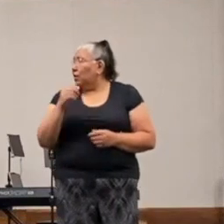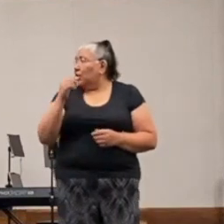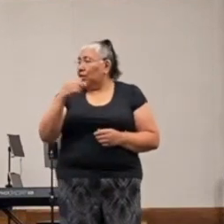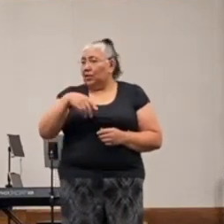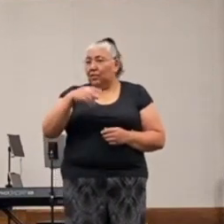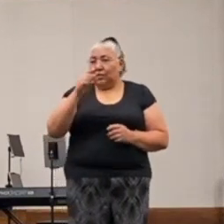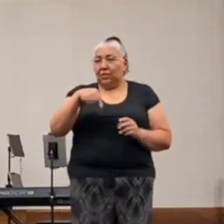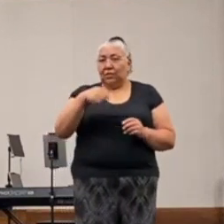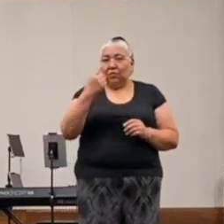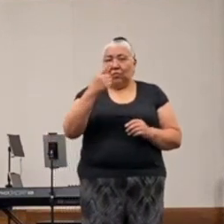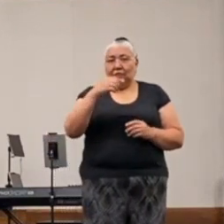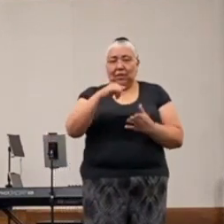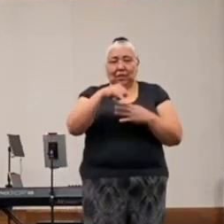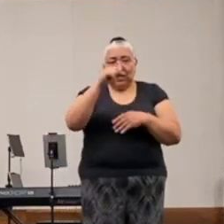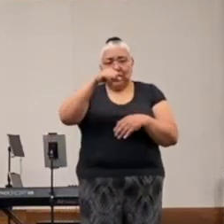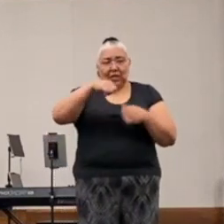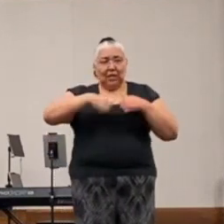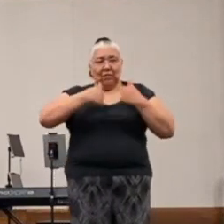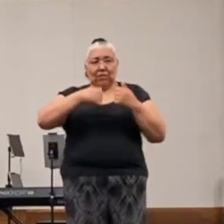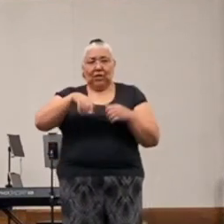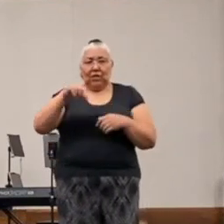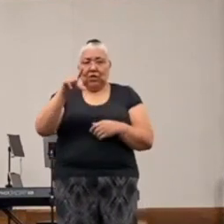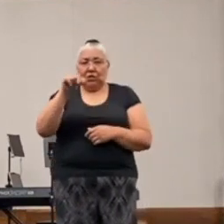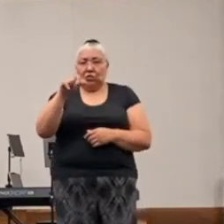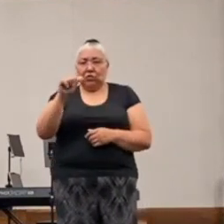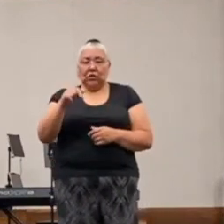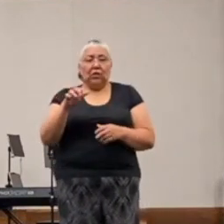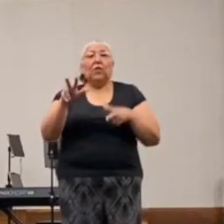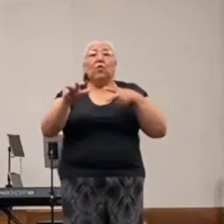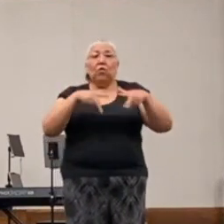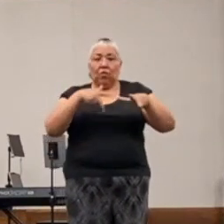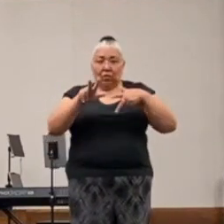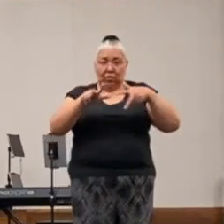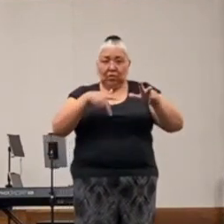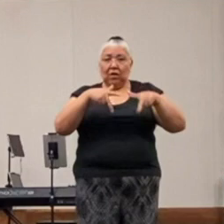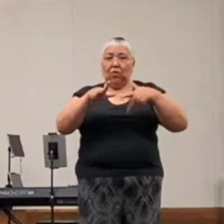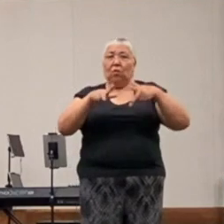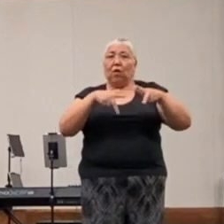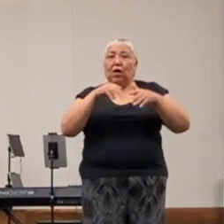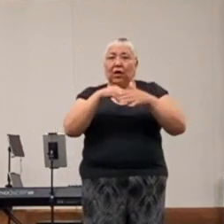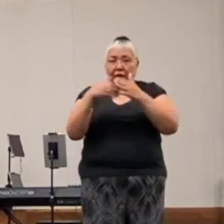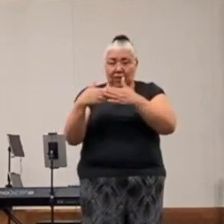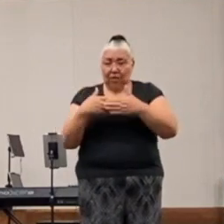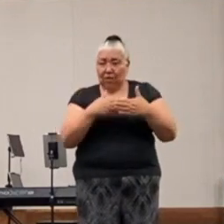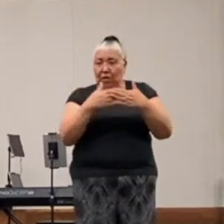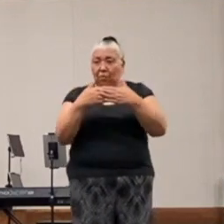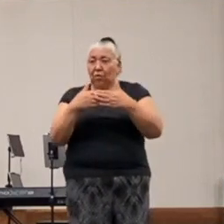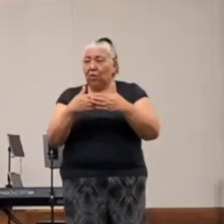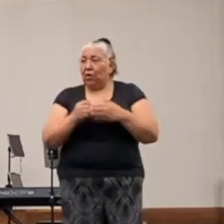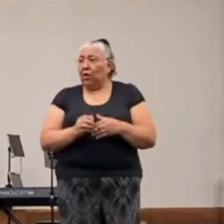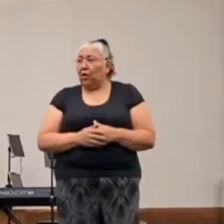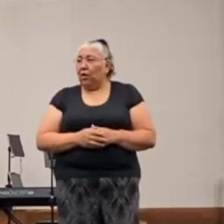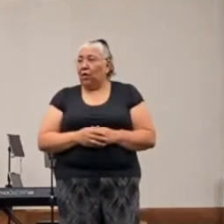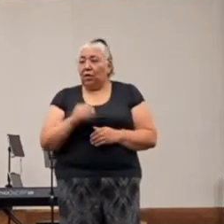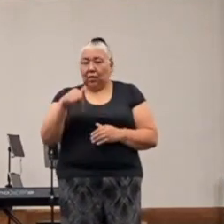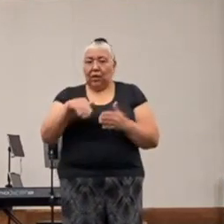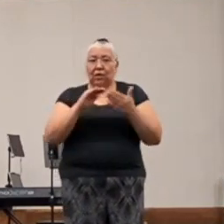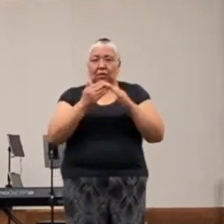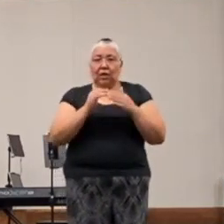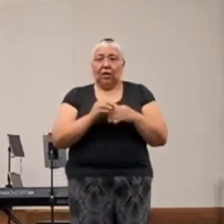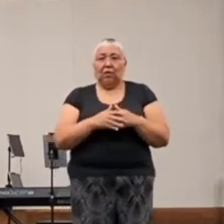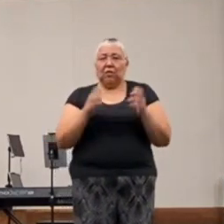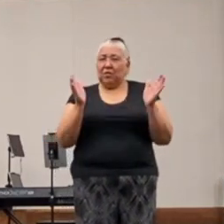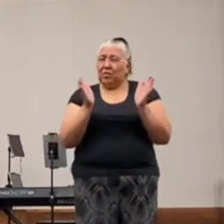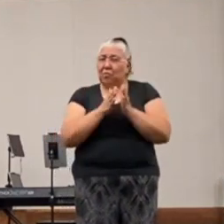in Georgia, and they were taking a walk in their neighborhood or downtown,